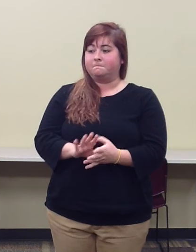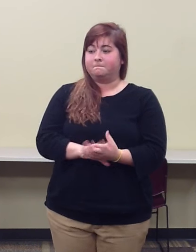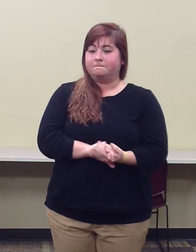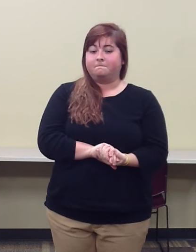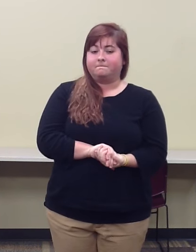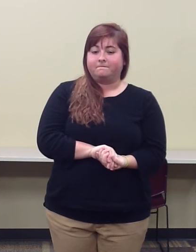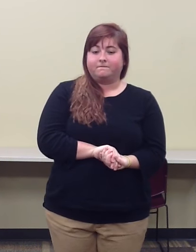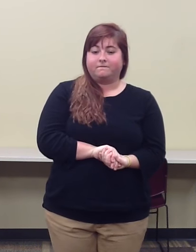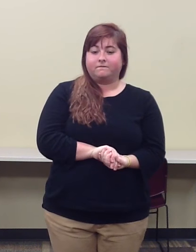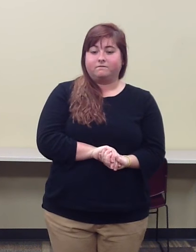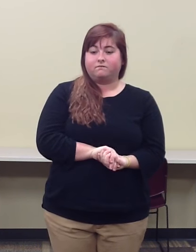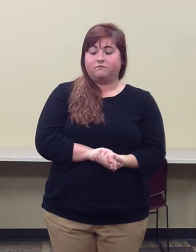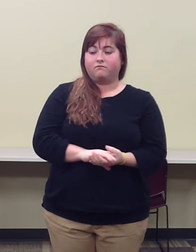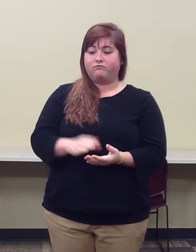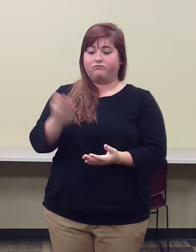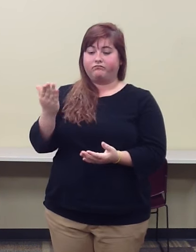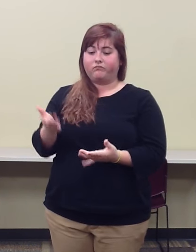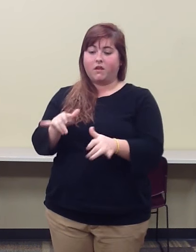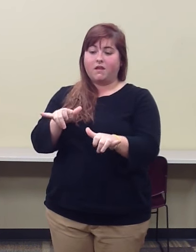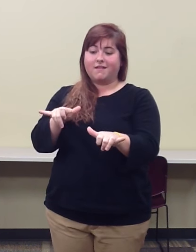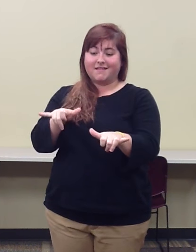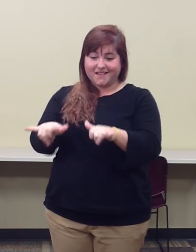He will remain in custody of the Department of Corrections